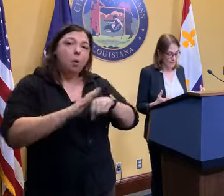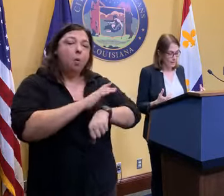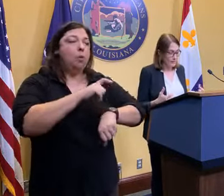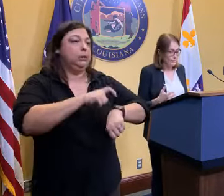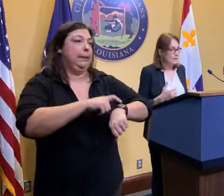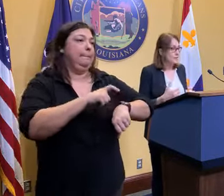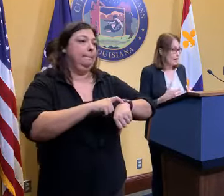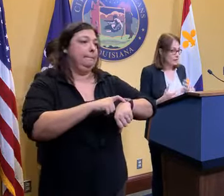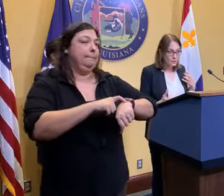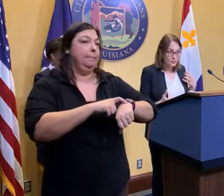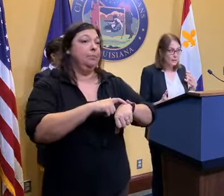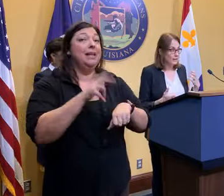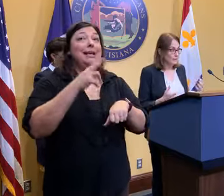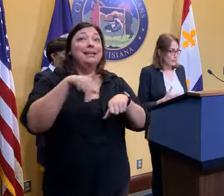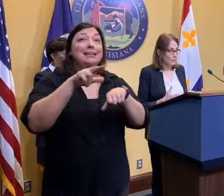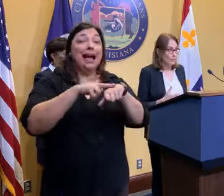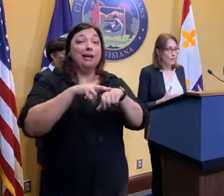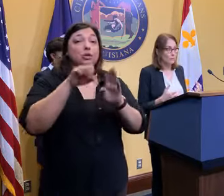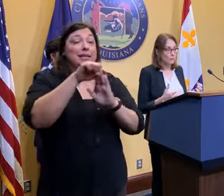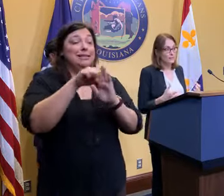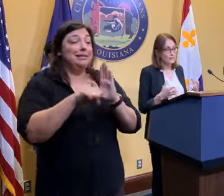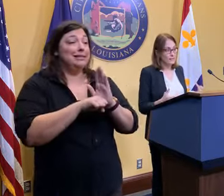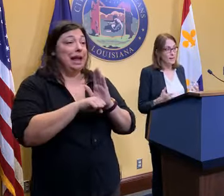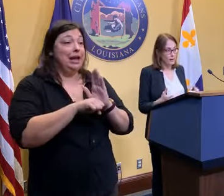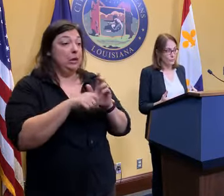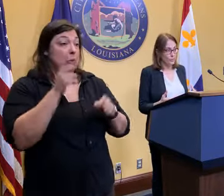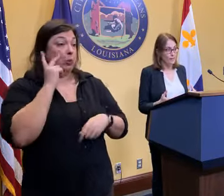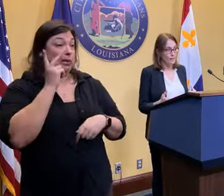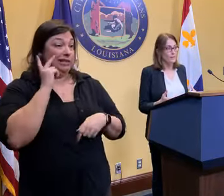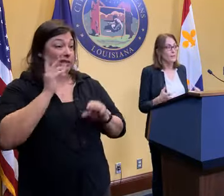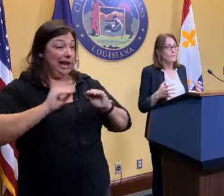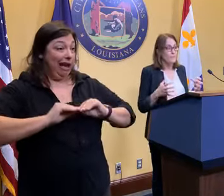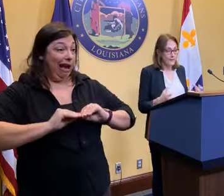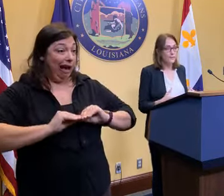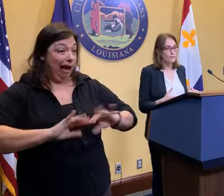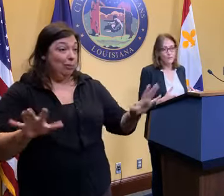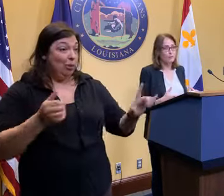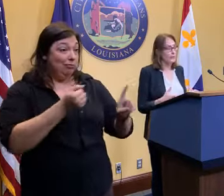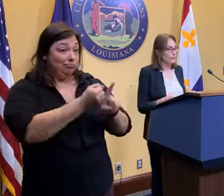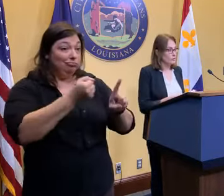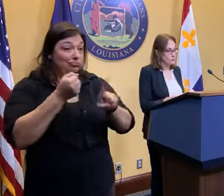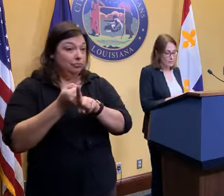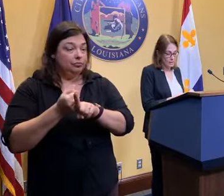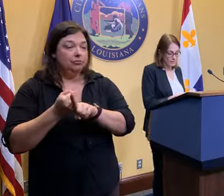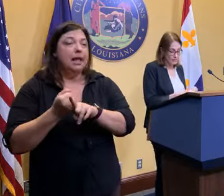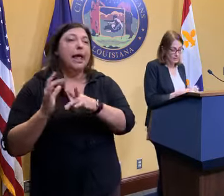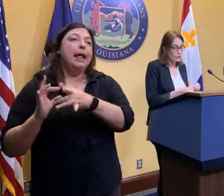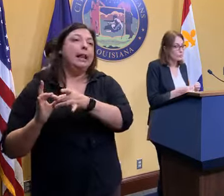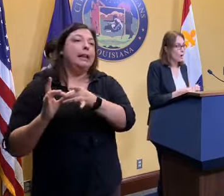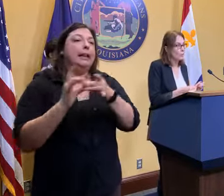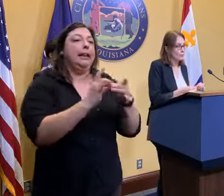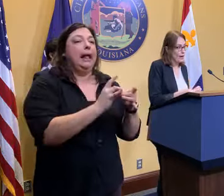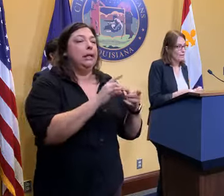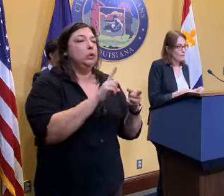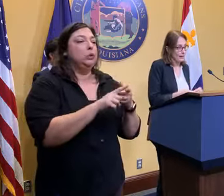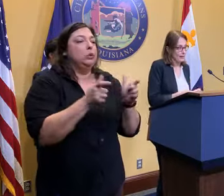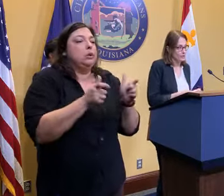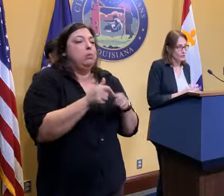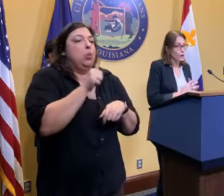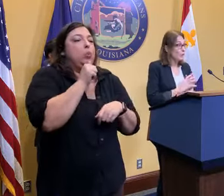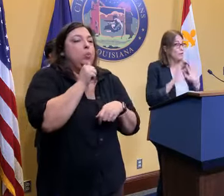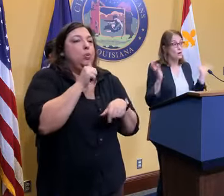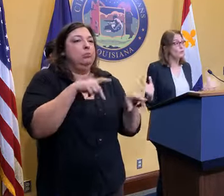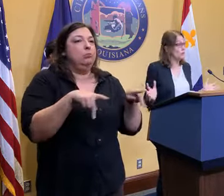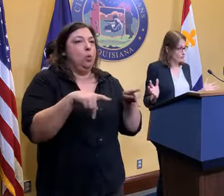event. Nationally and statewide, where we see outbreaks, many of them are linked to these small private